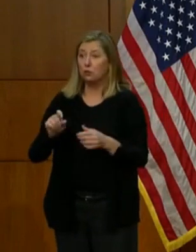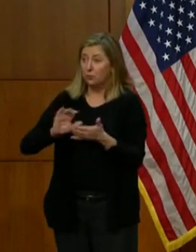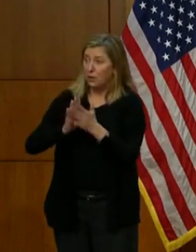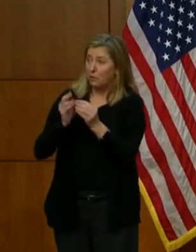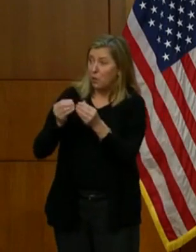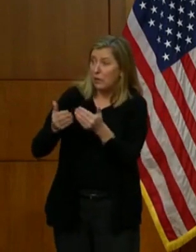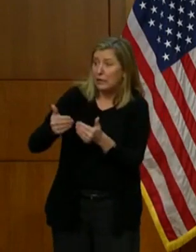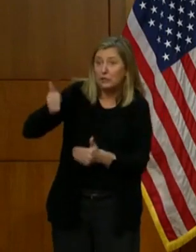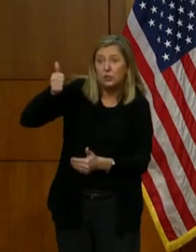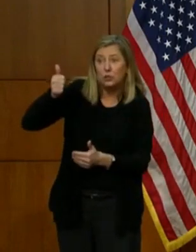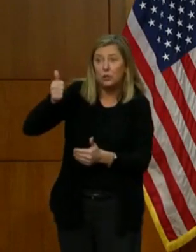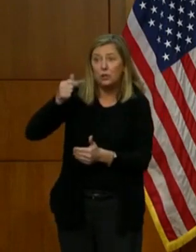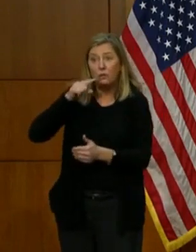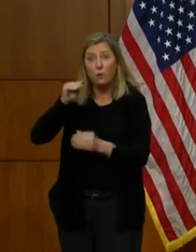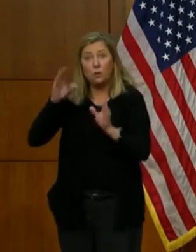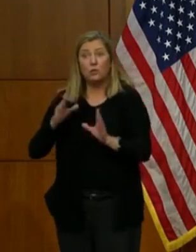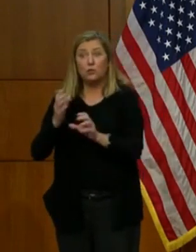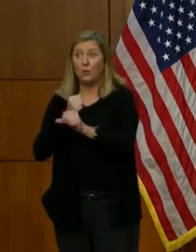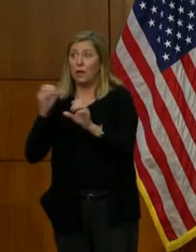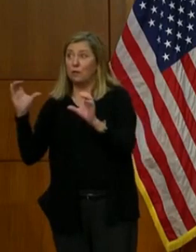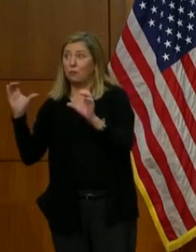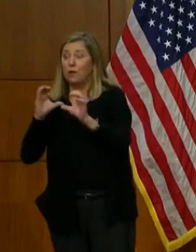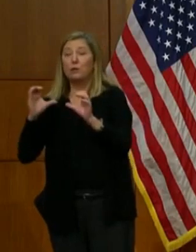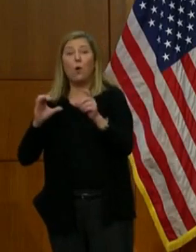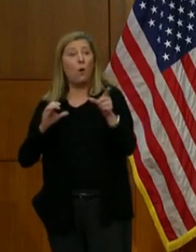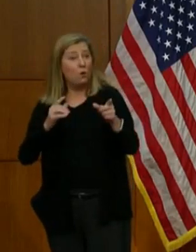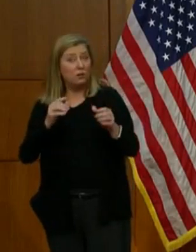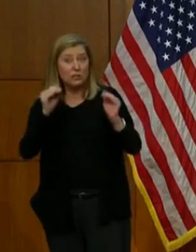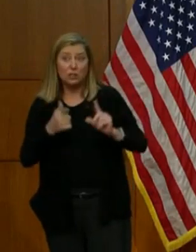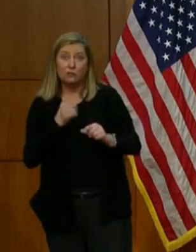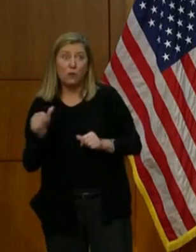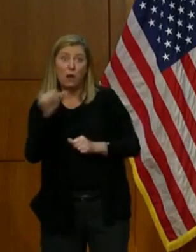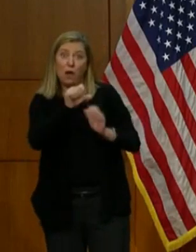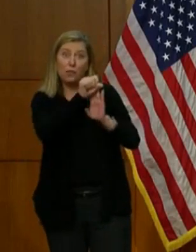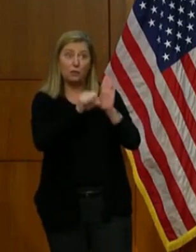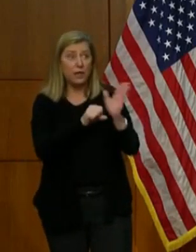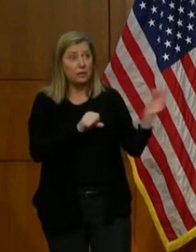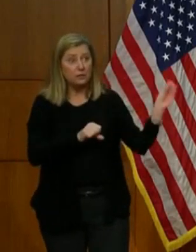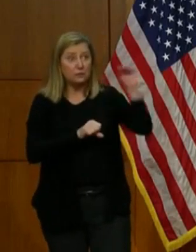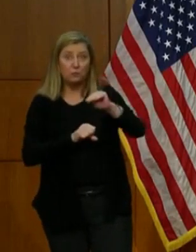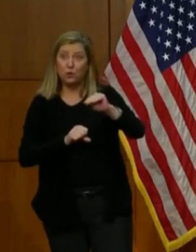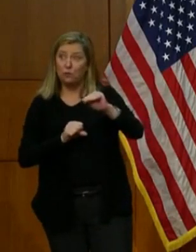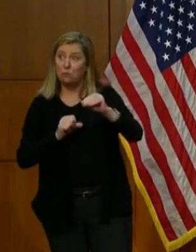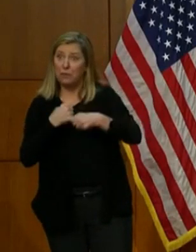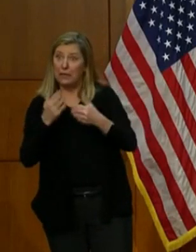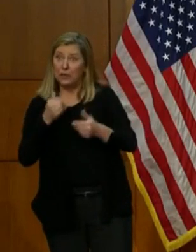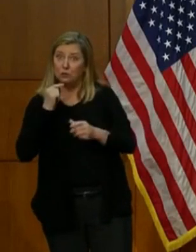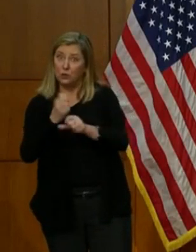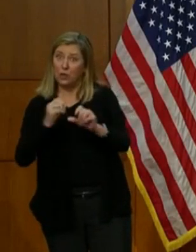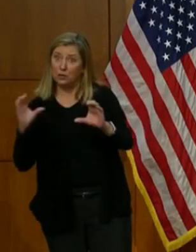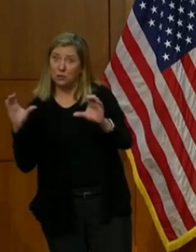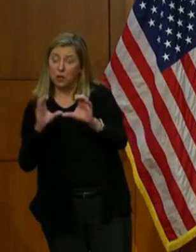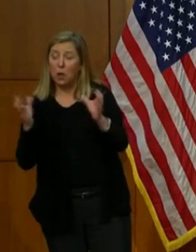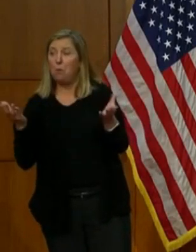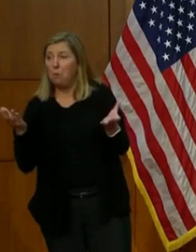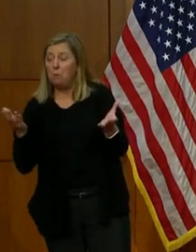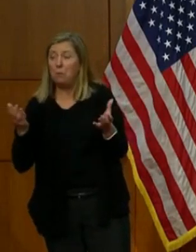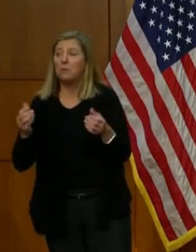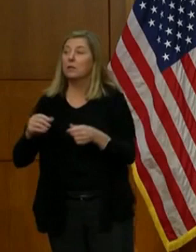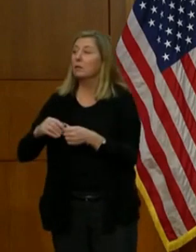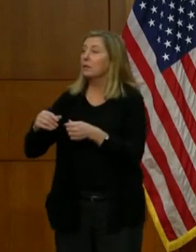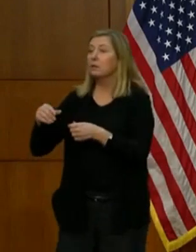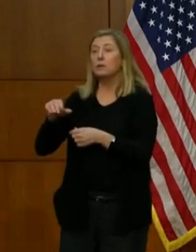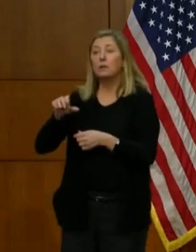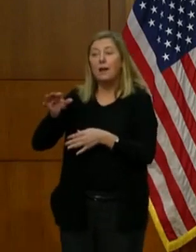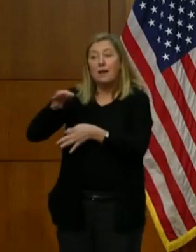to credential teachers from other states that are coming to Virginia? We've done that. Should we extend the time that a substitute teacher has?